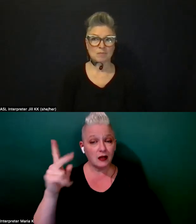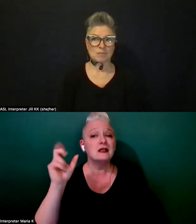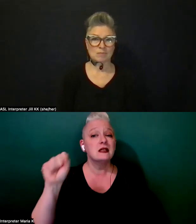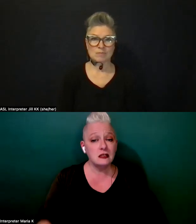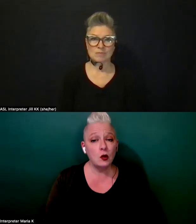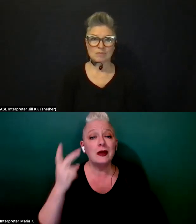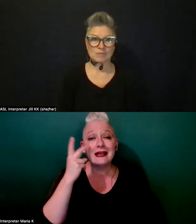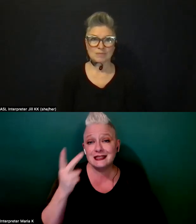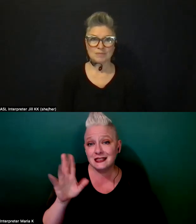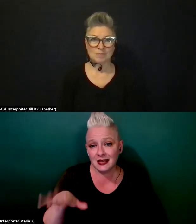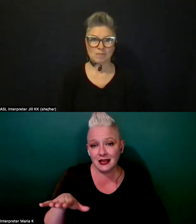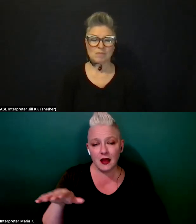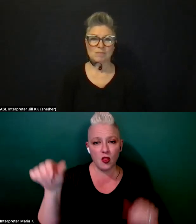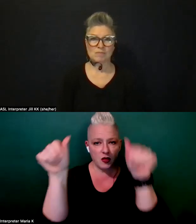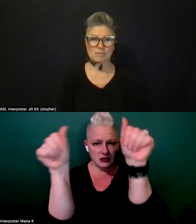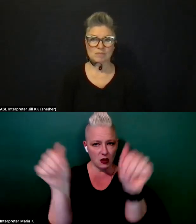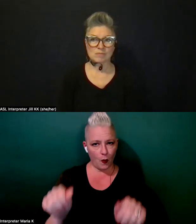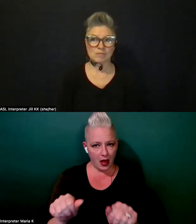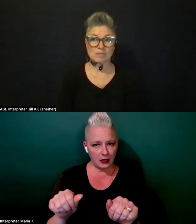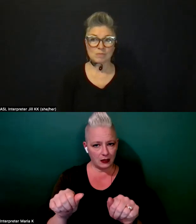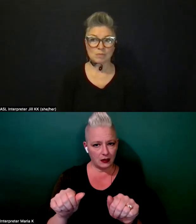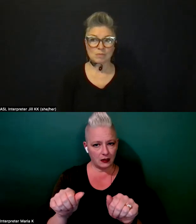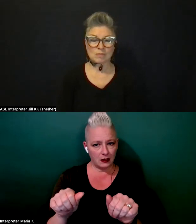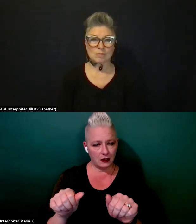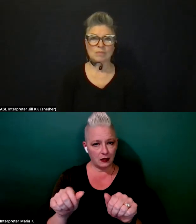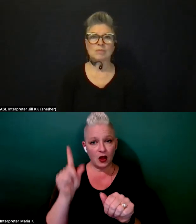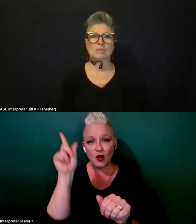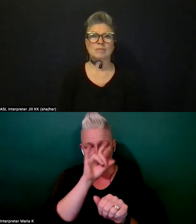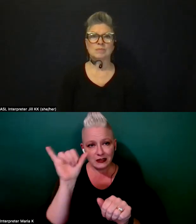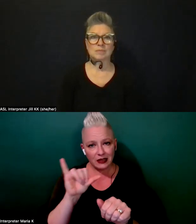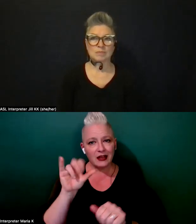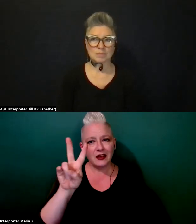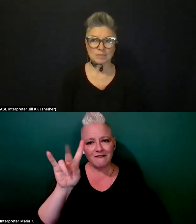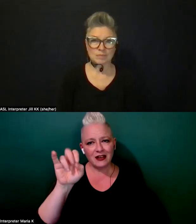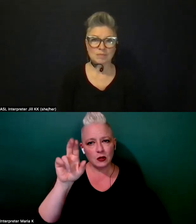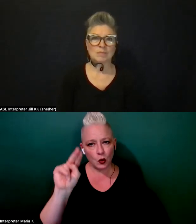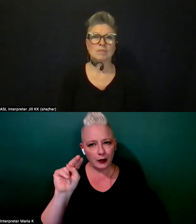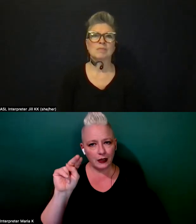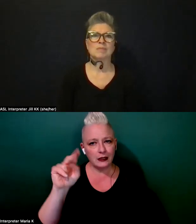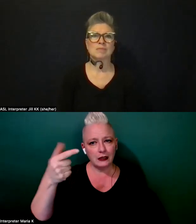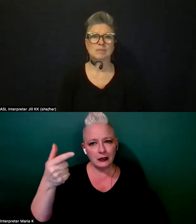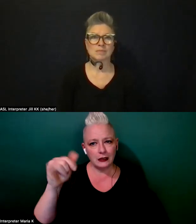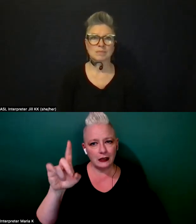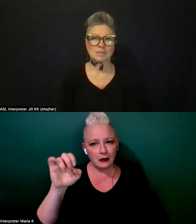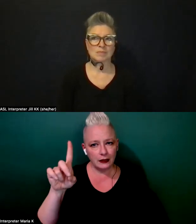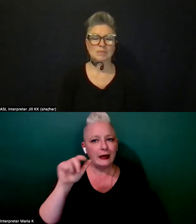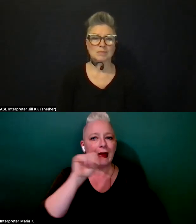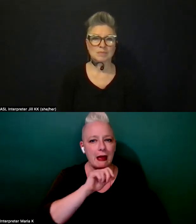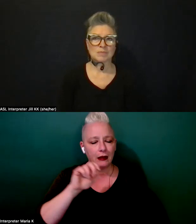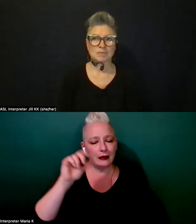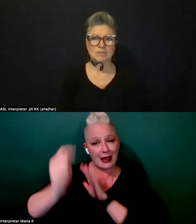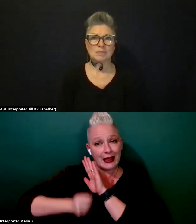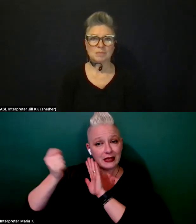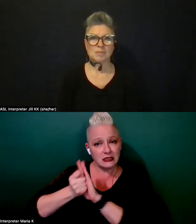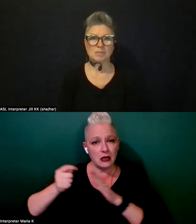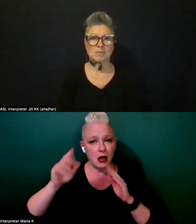it actually, the silhouette of it mimics a Victorian Gilded Age era bustle, which was really important to me because I wanted